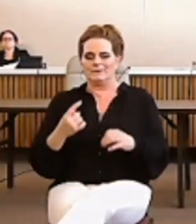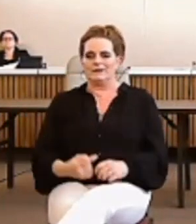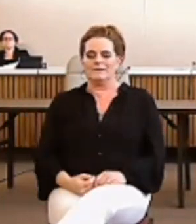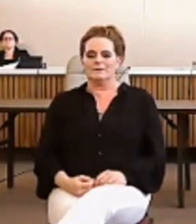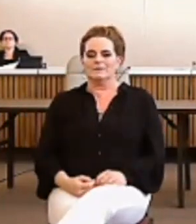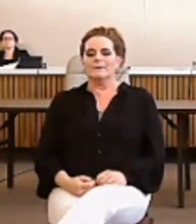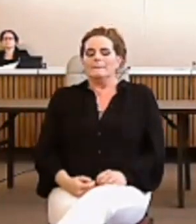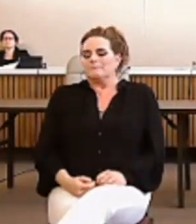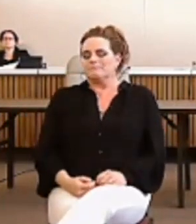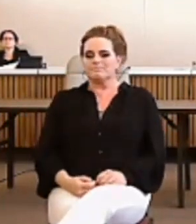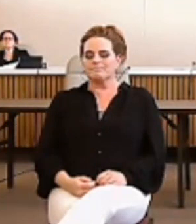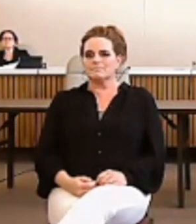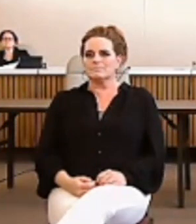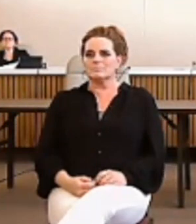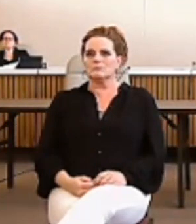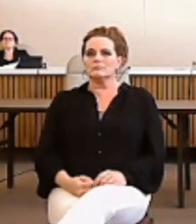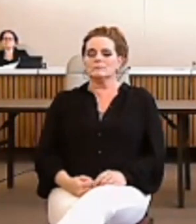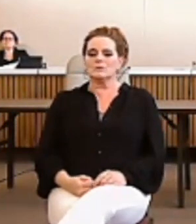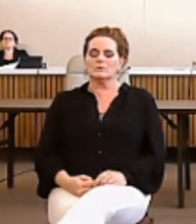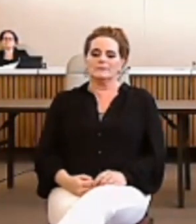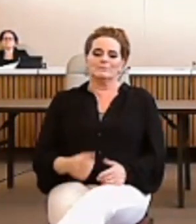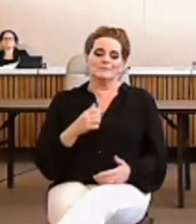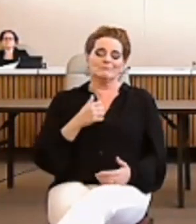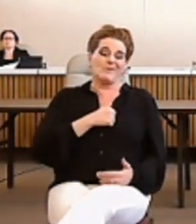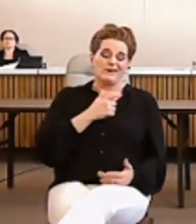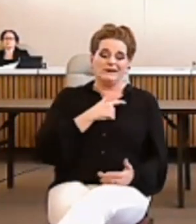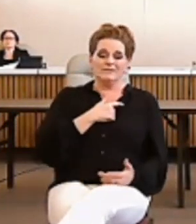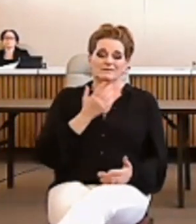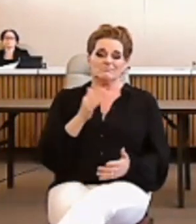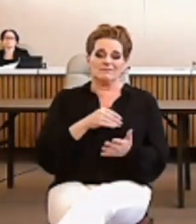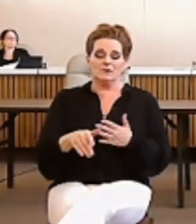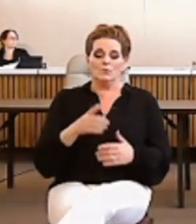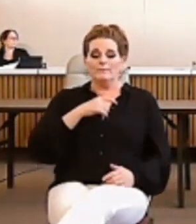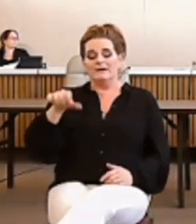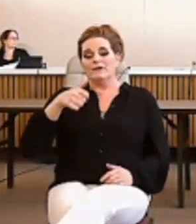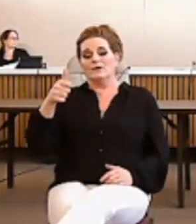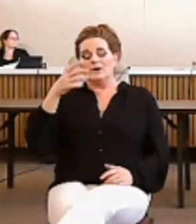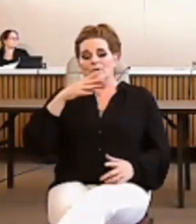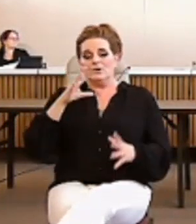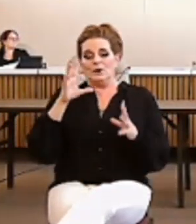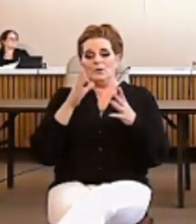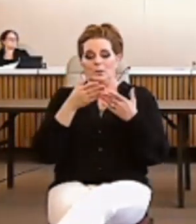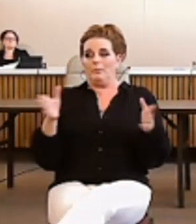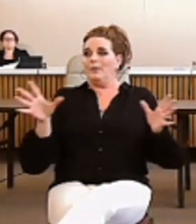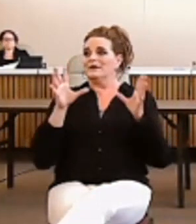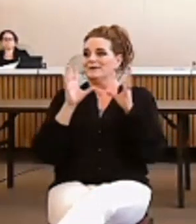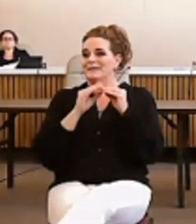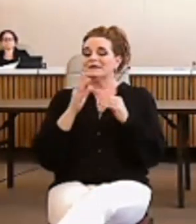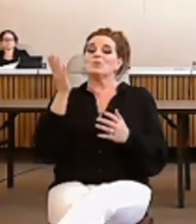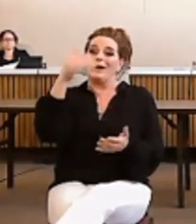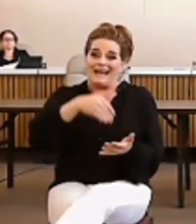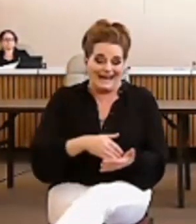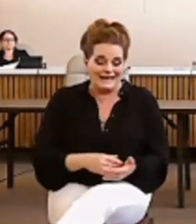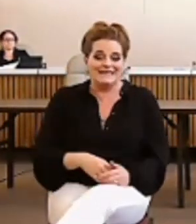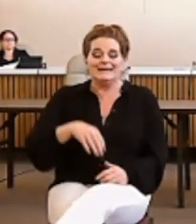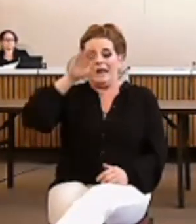email. So forgive me if it's redundant. Will there be another public meeting? So again, if the